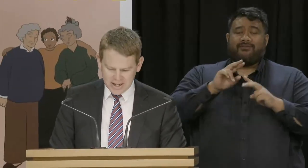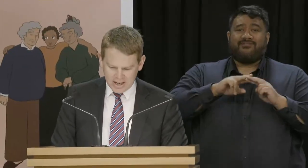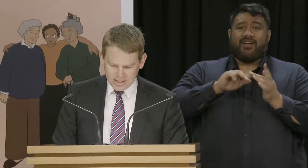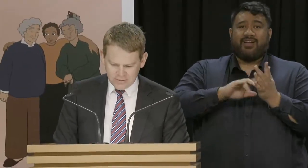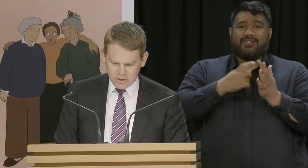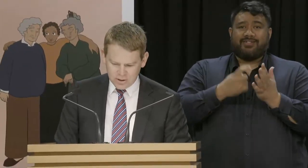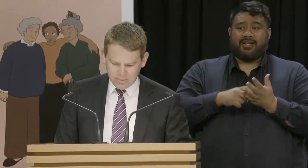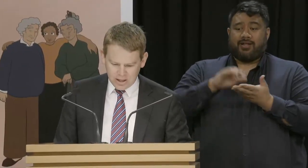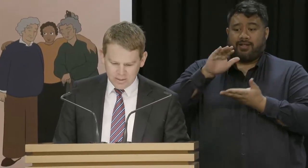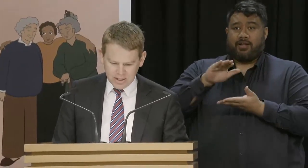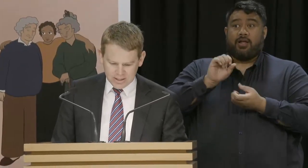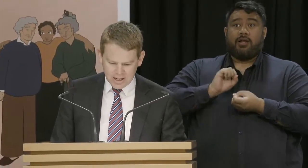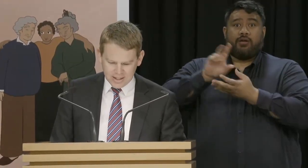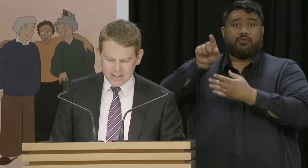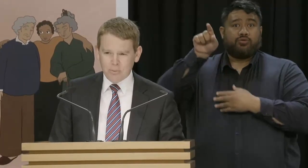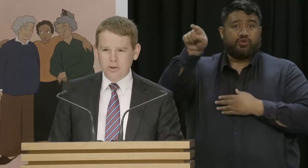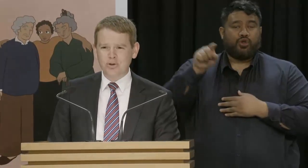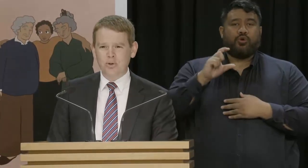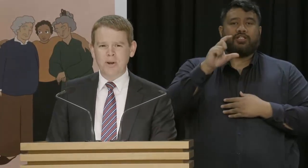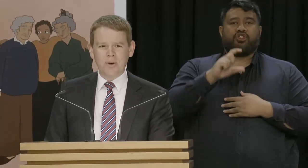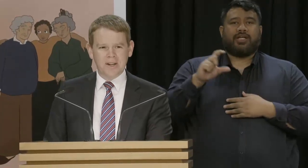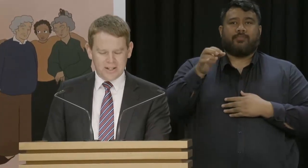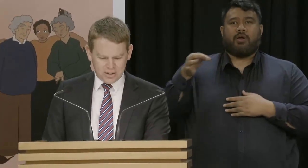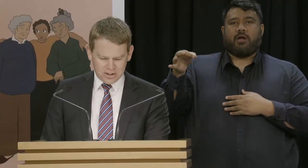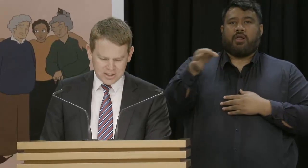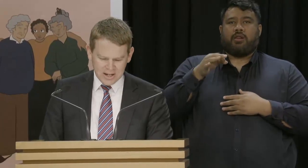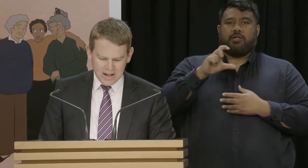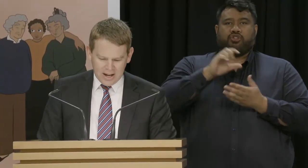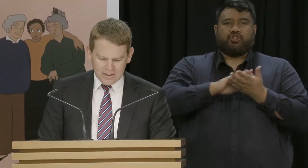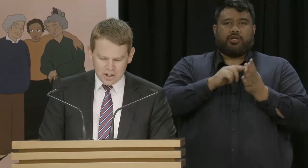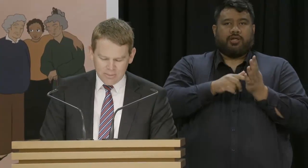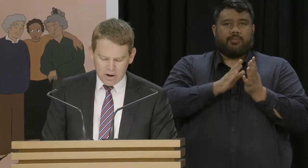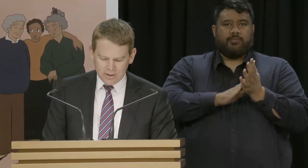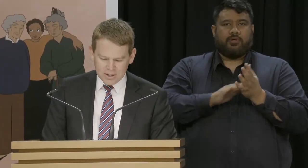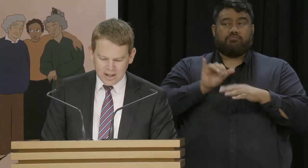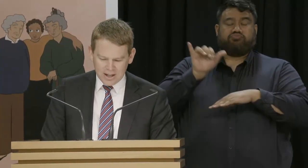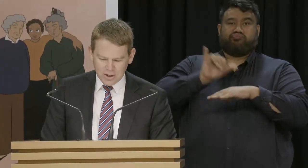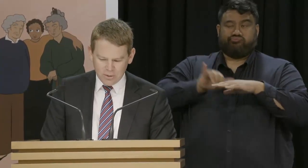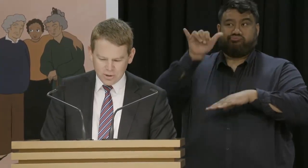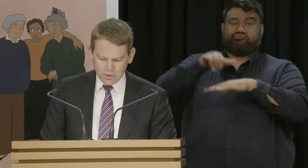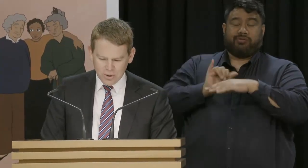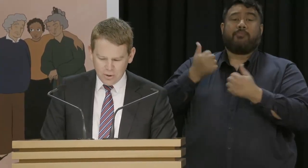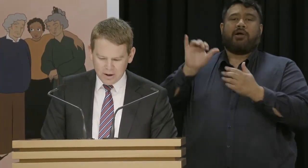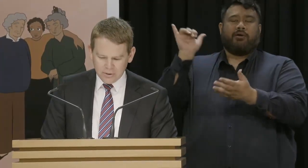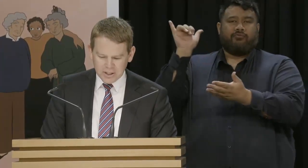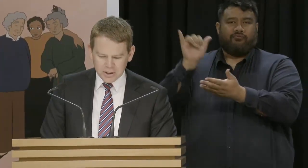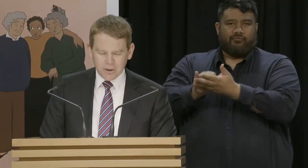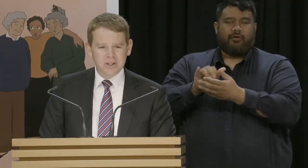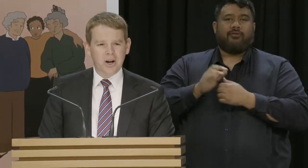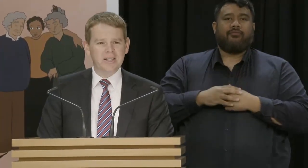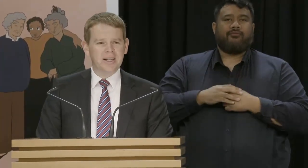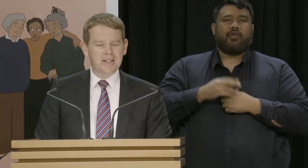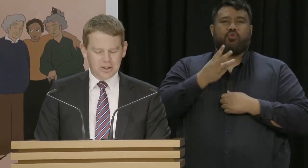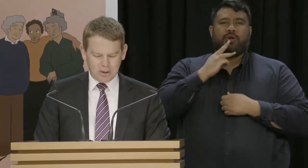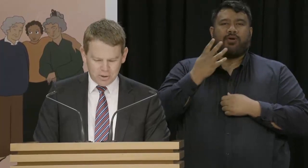Islands at 7:30 p.m. yesterday in somewhat stormy weather conditions. The Chatham Islands is home to one of New Zealand's